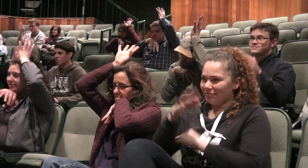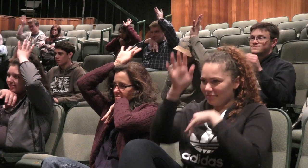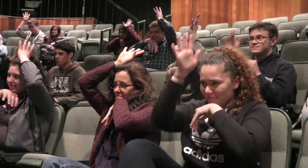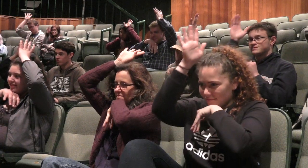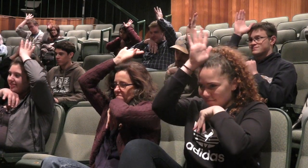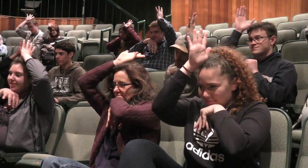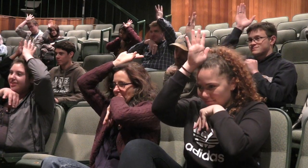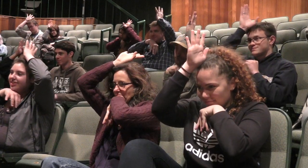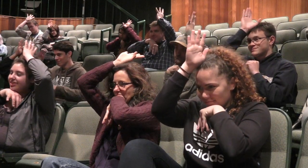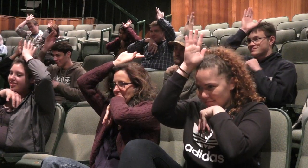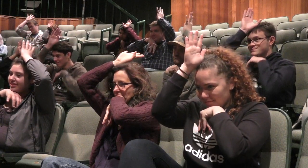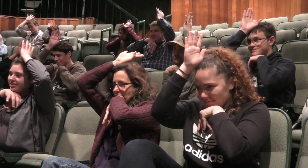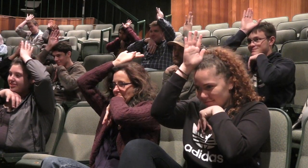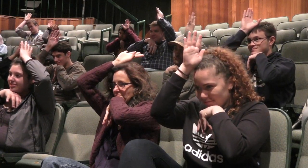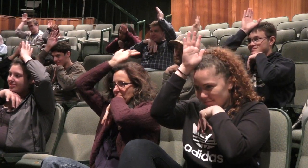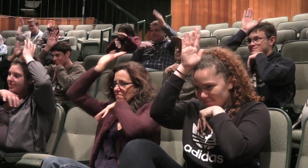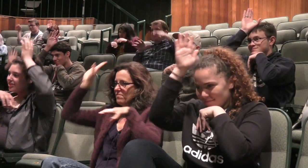everyone do this?